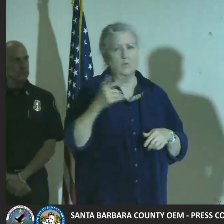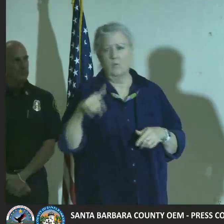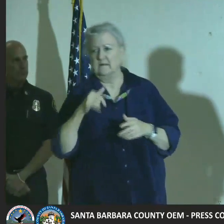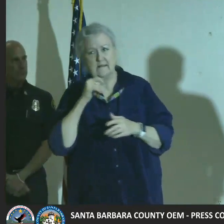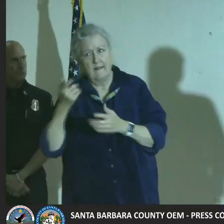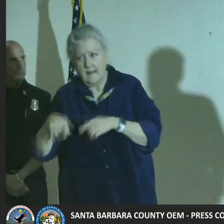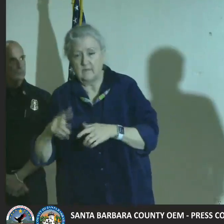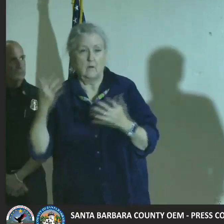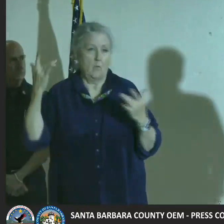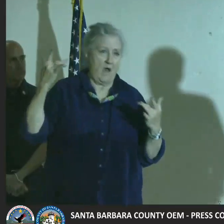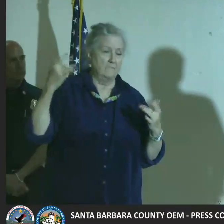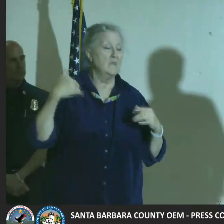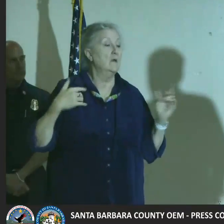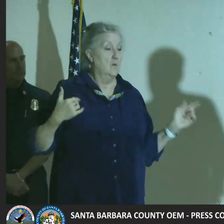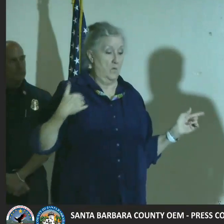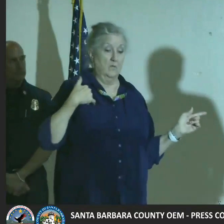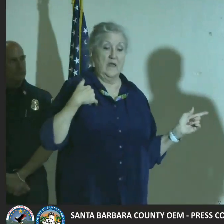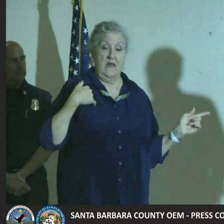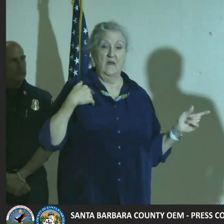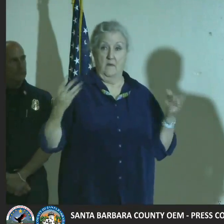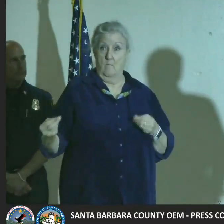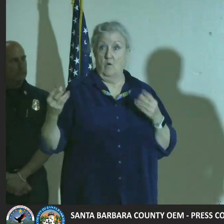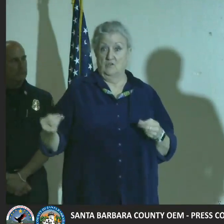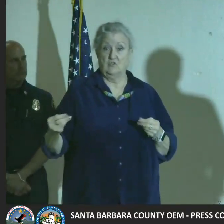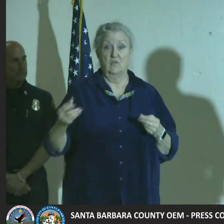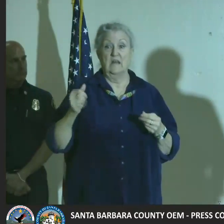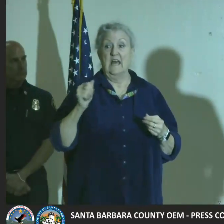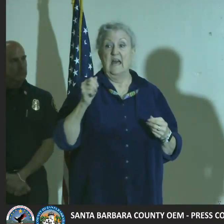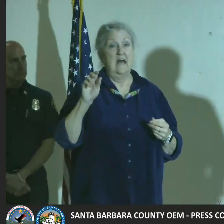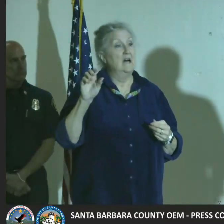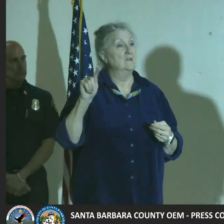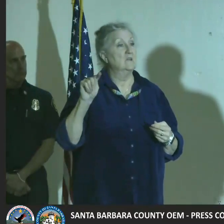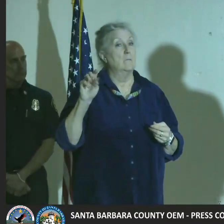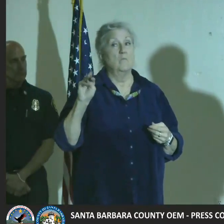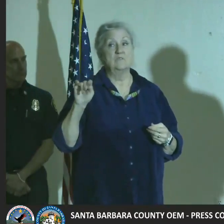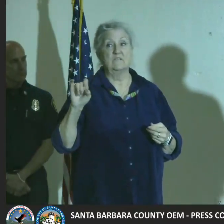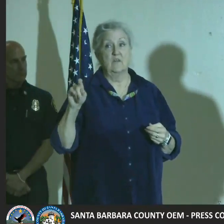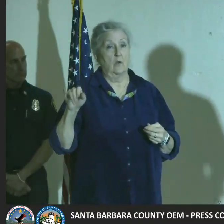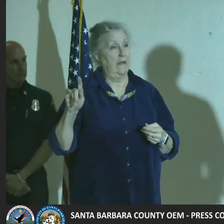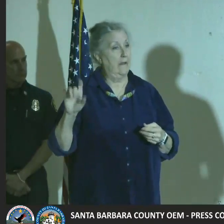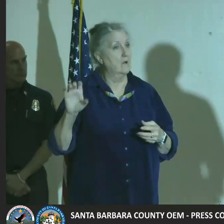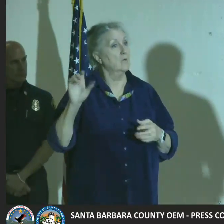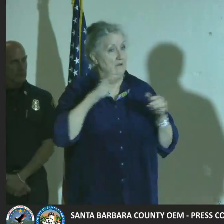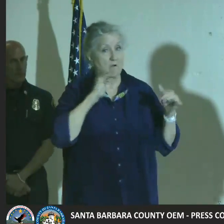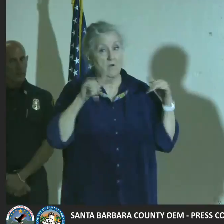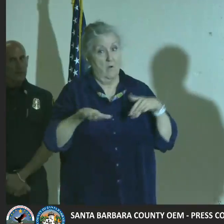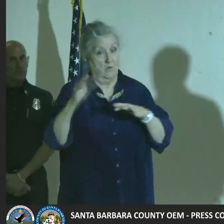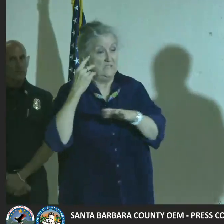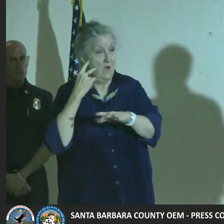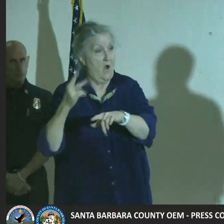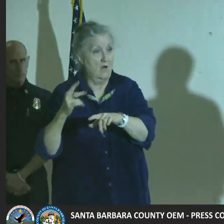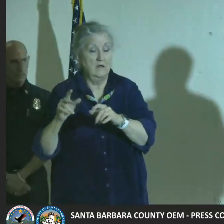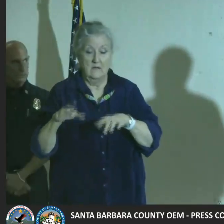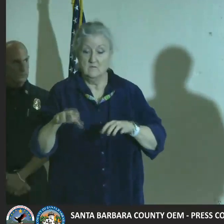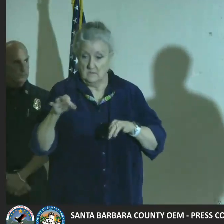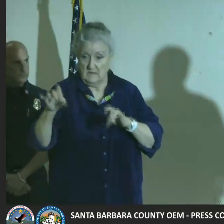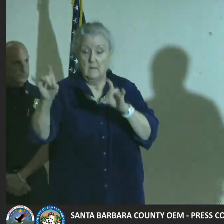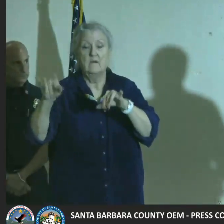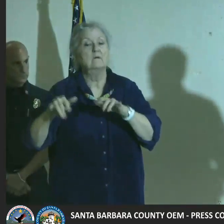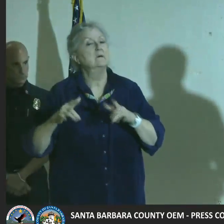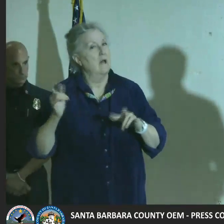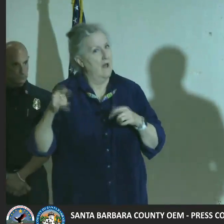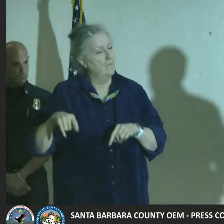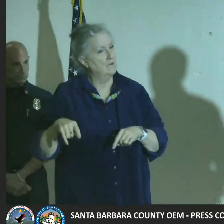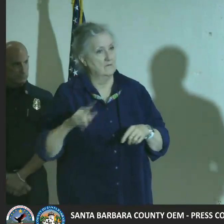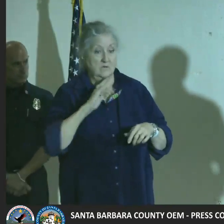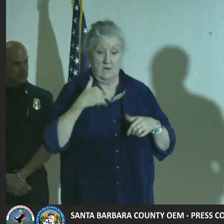Well, we had the moisture, the atmospheric river that we saw and that was picked up and that was forecast did happen. I mean, we